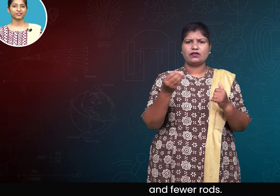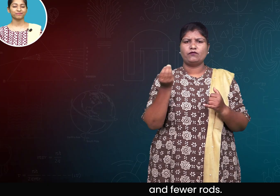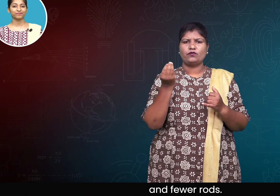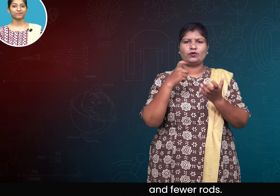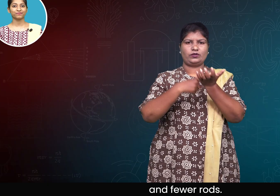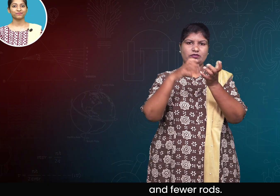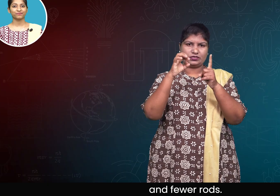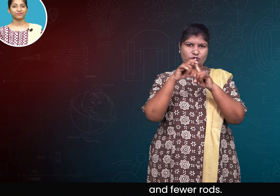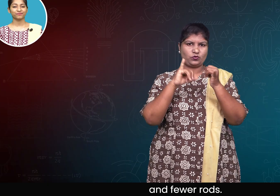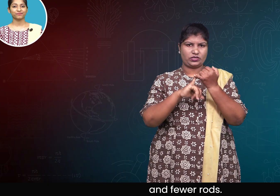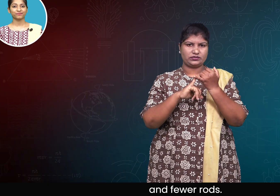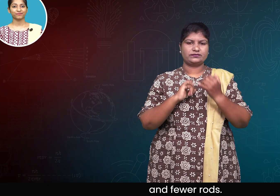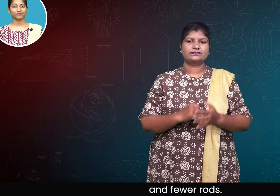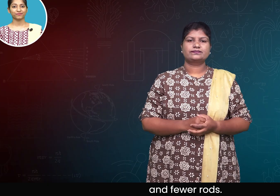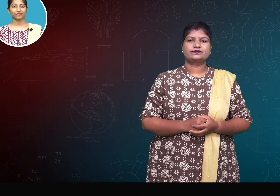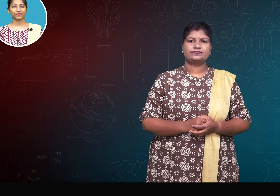rods.